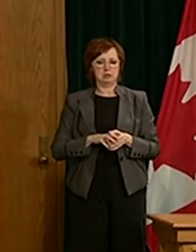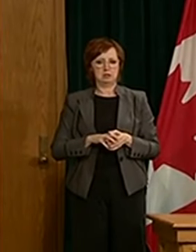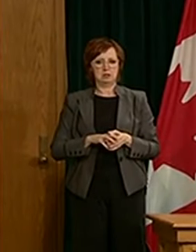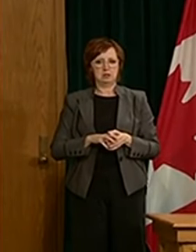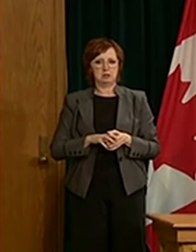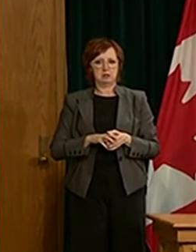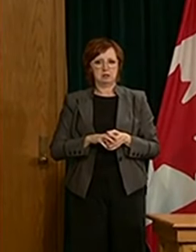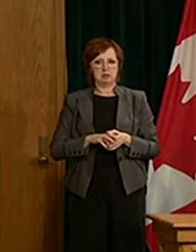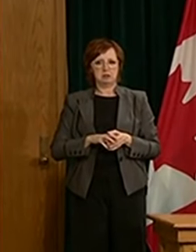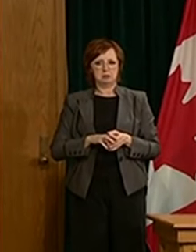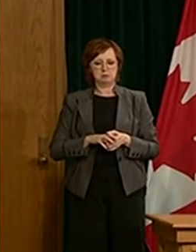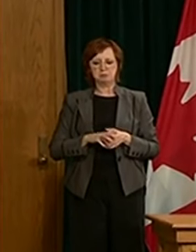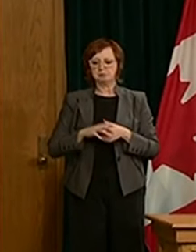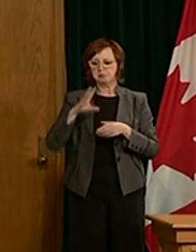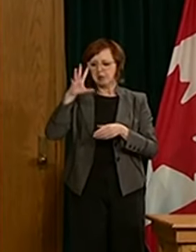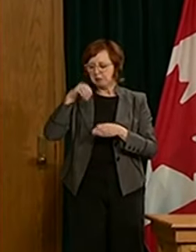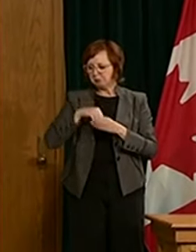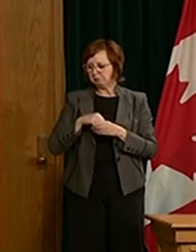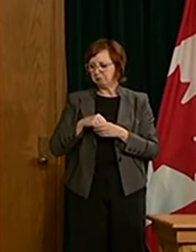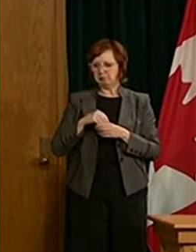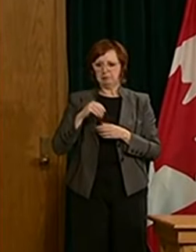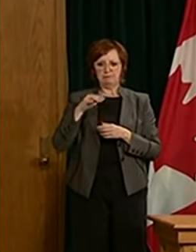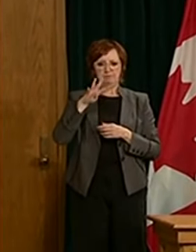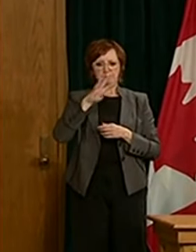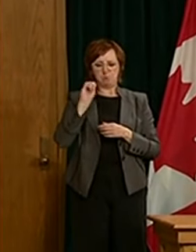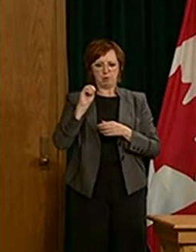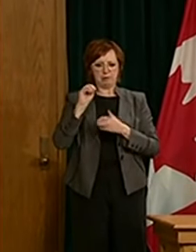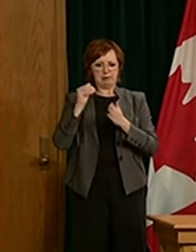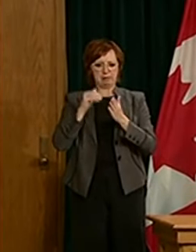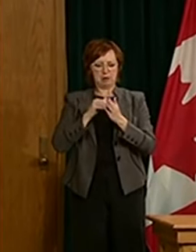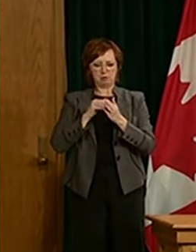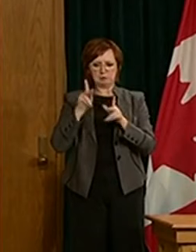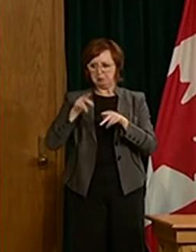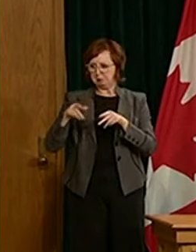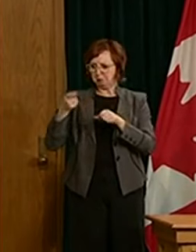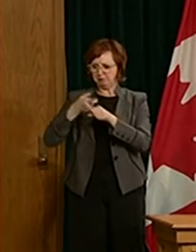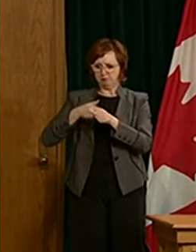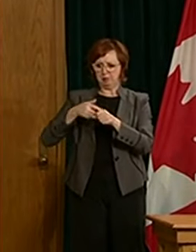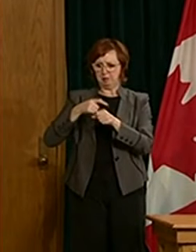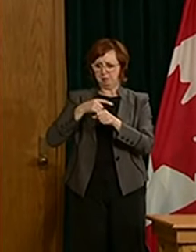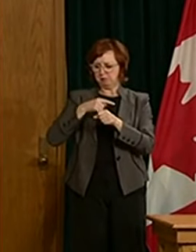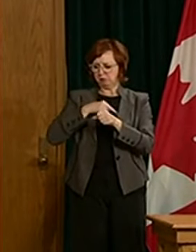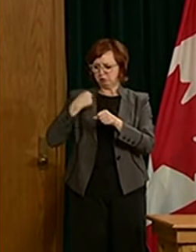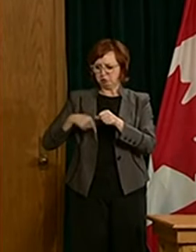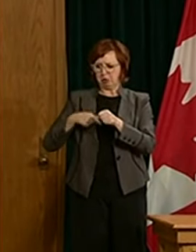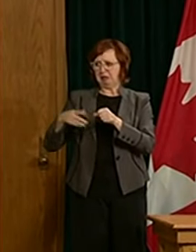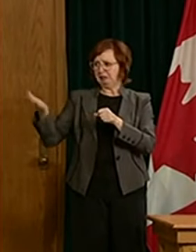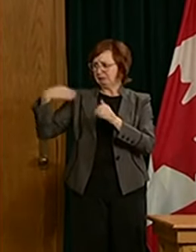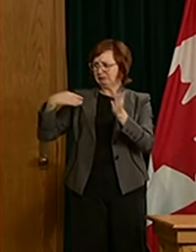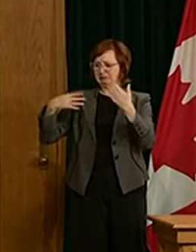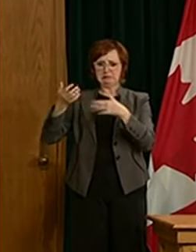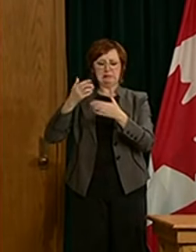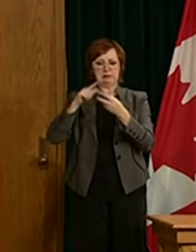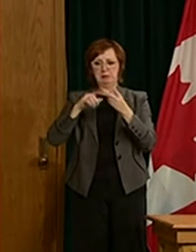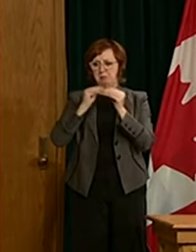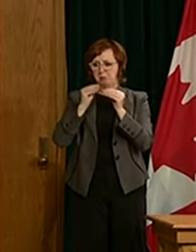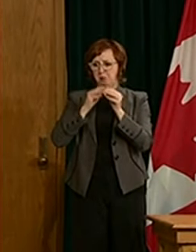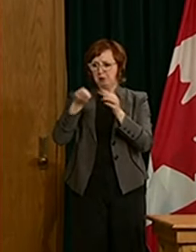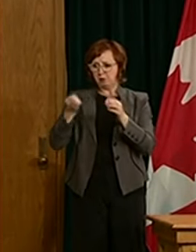including bringing in 40,000 healthcare workers from around China and equipment and